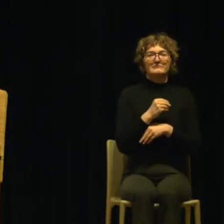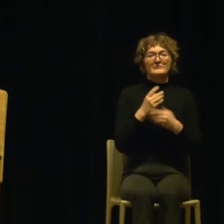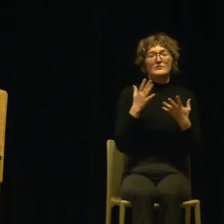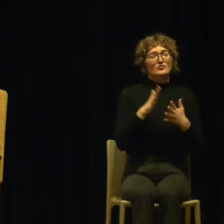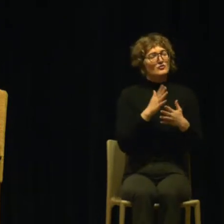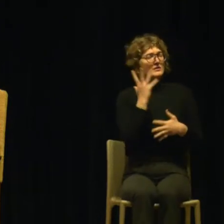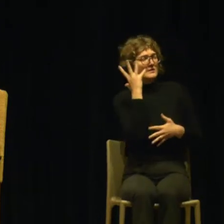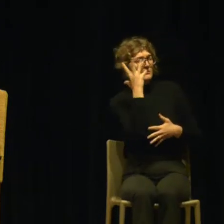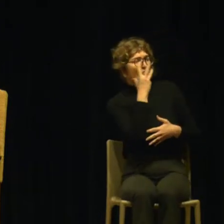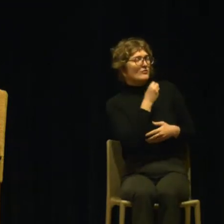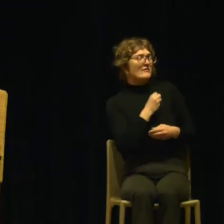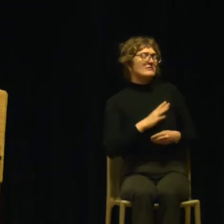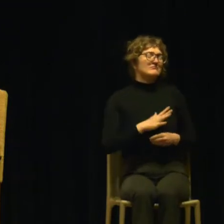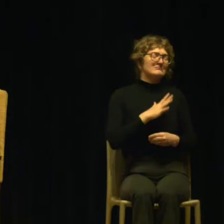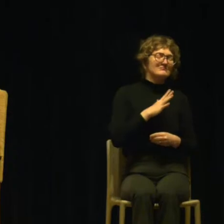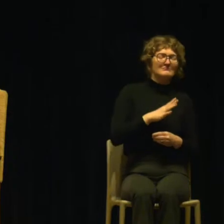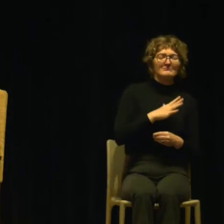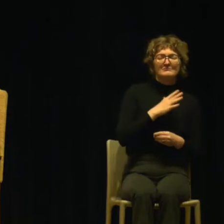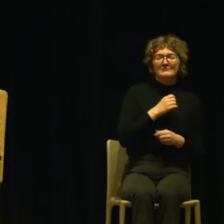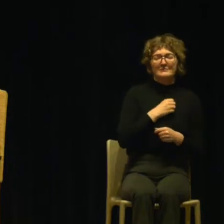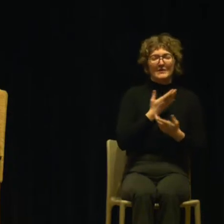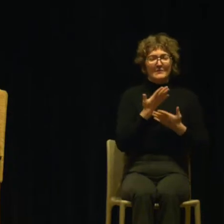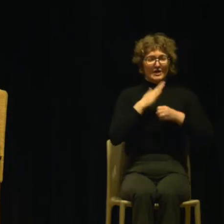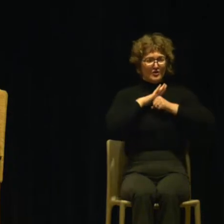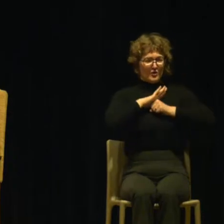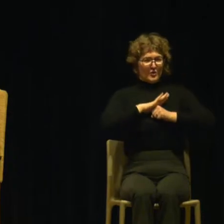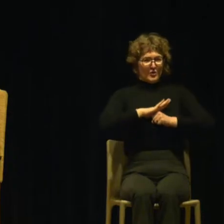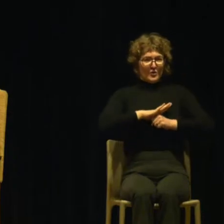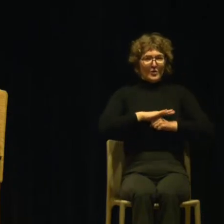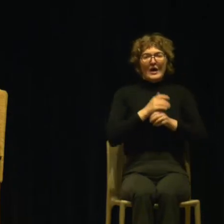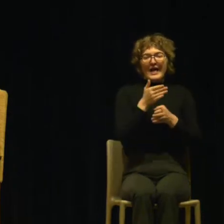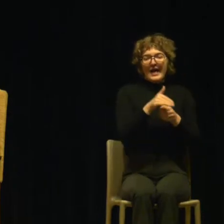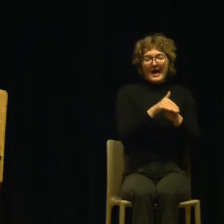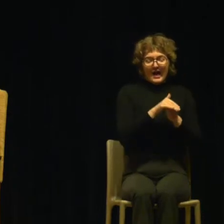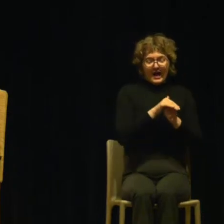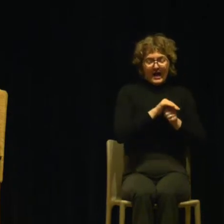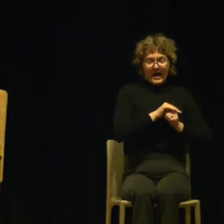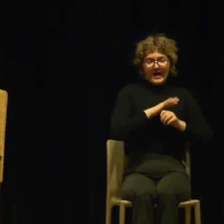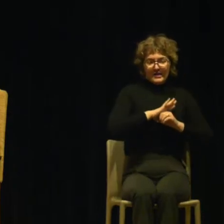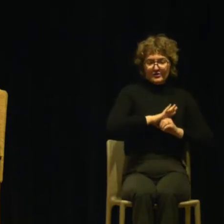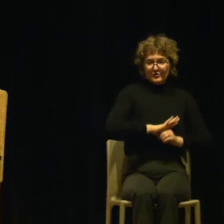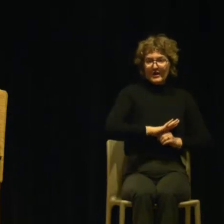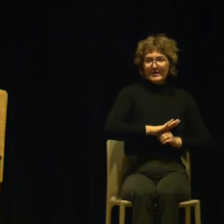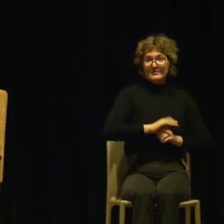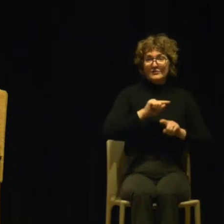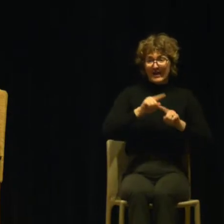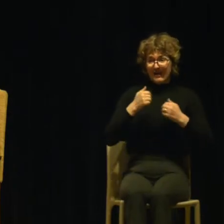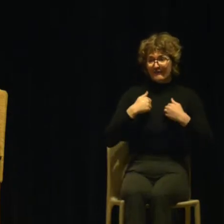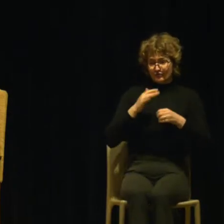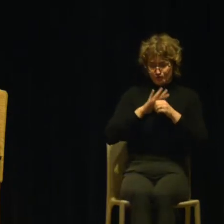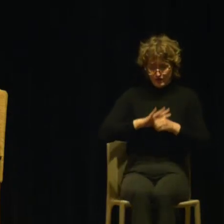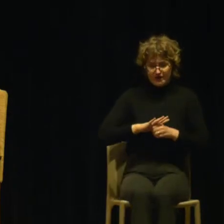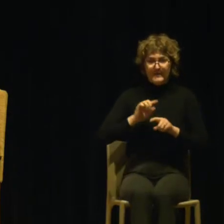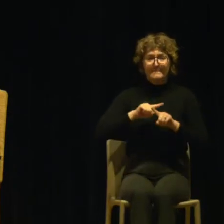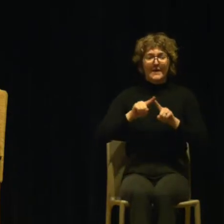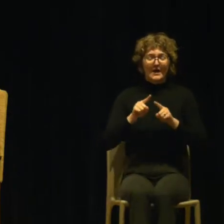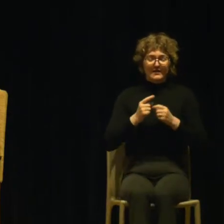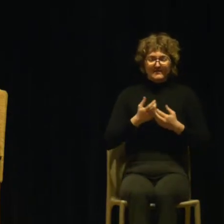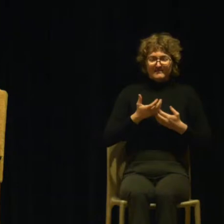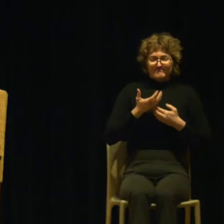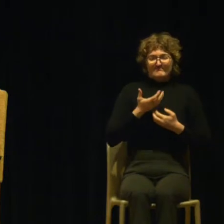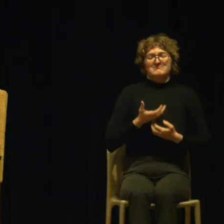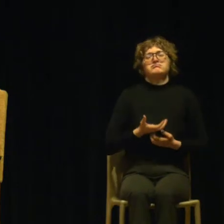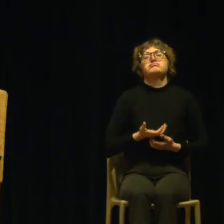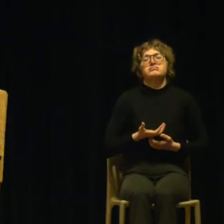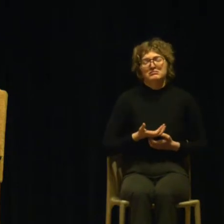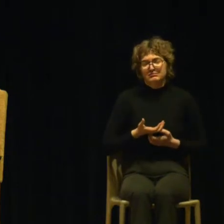about her that maybe masked a lot of stress. And so it's not only that we have stress, it's that we also sometimes are carrying that stress,